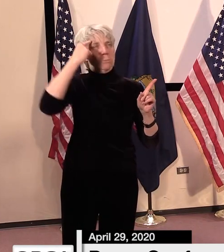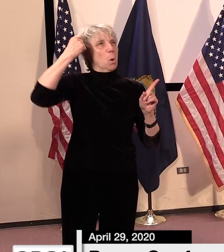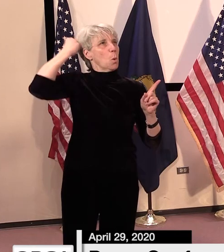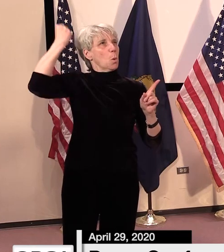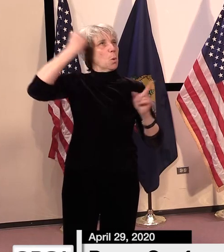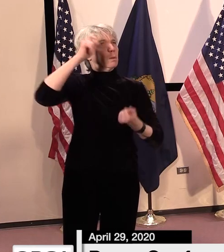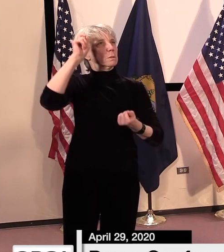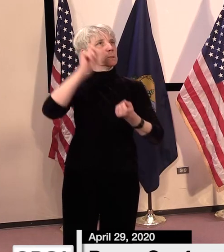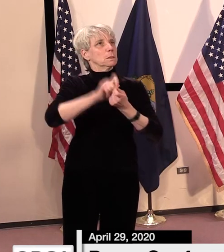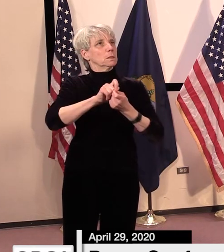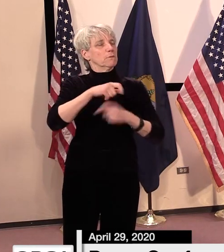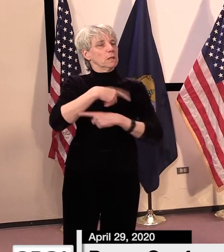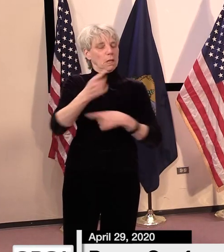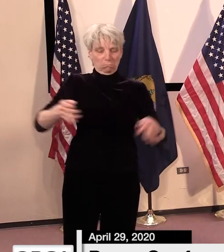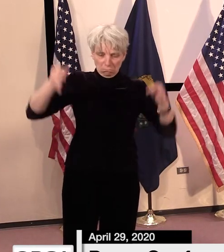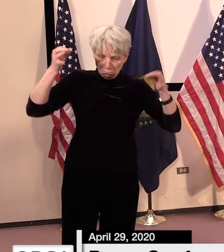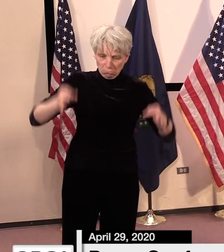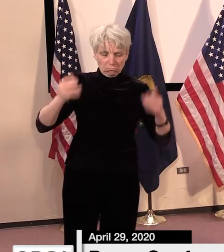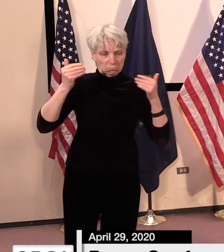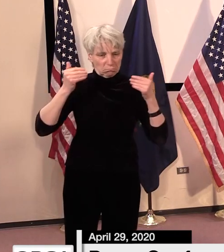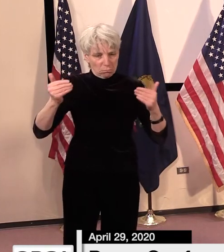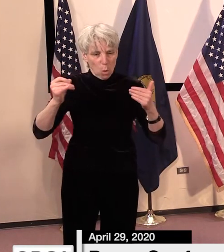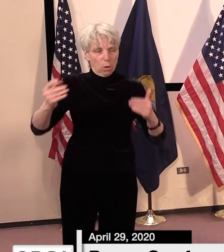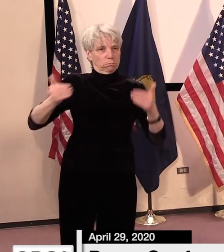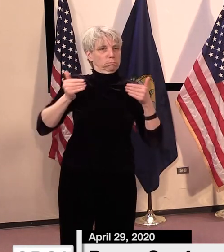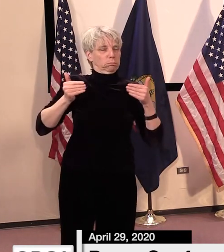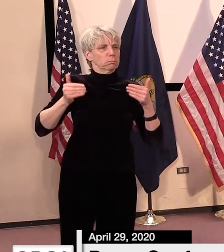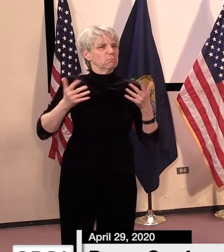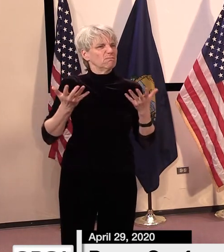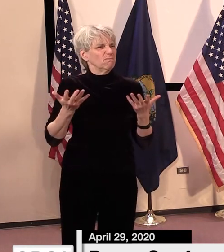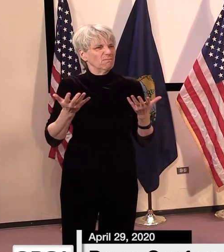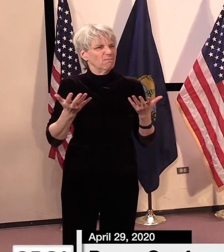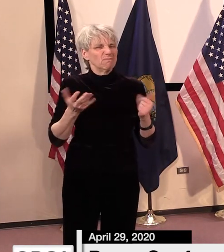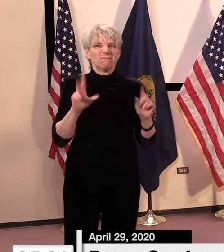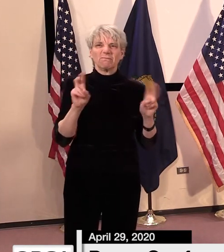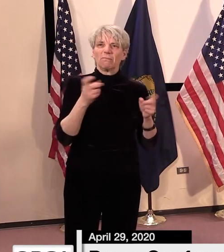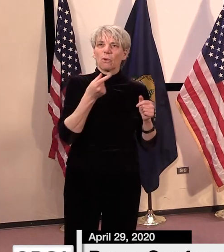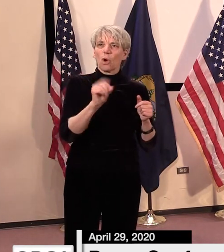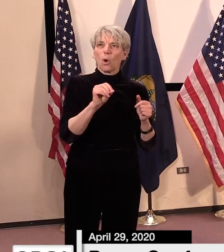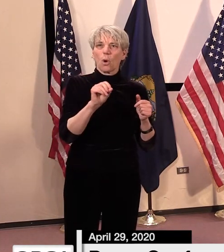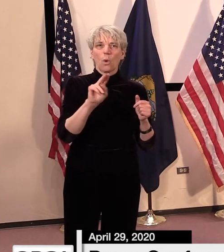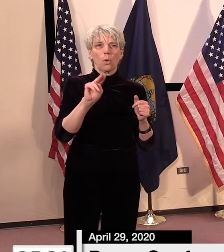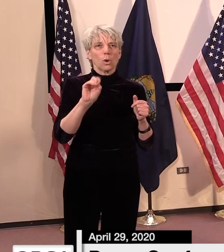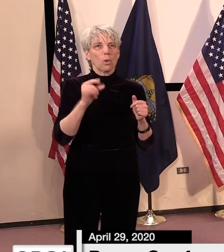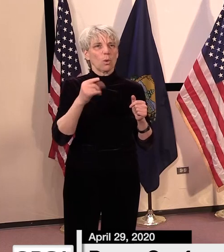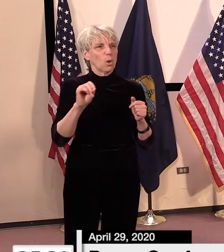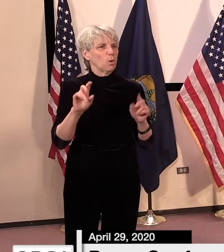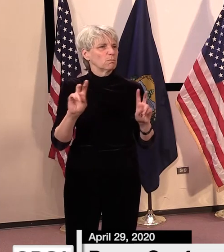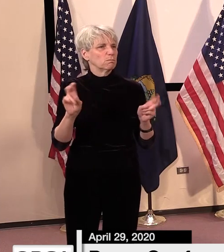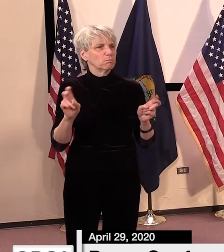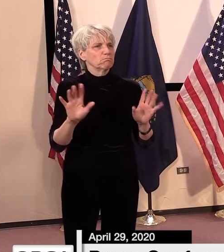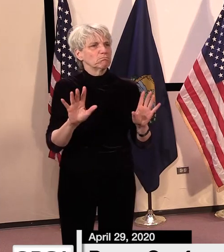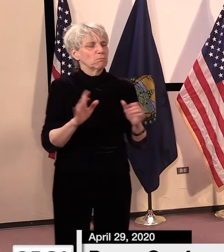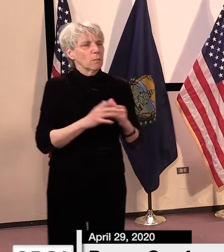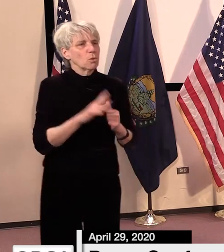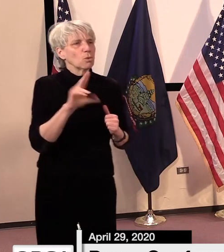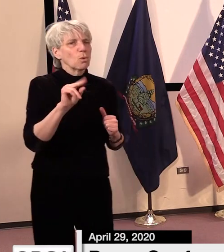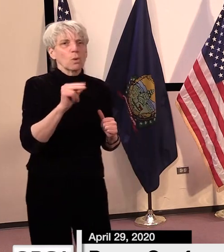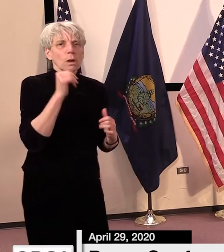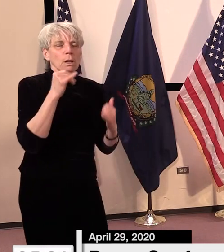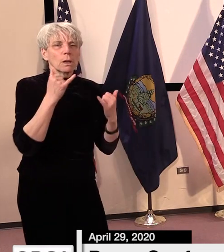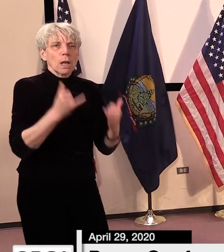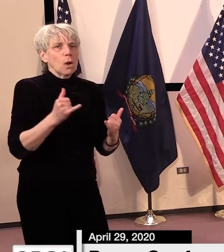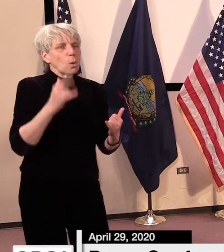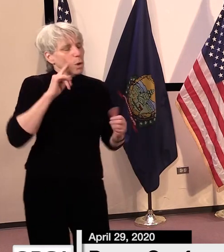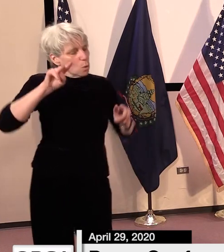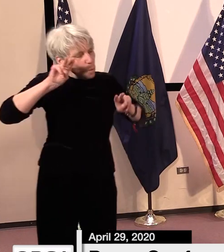go, no-go date. It's for us, it really is about tracking this and making sure that we're making